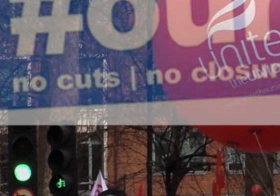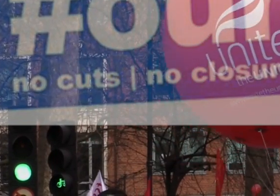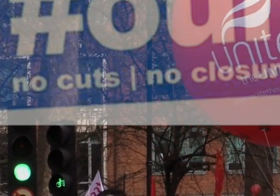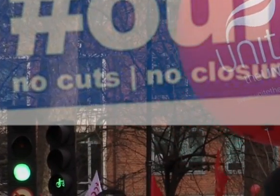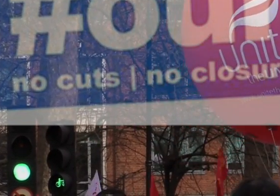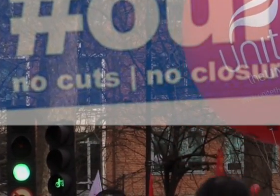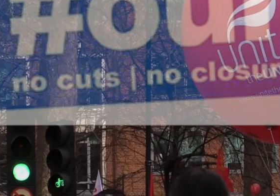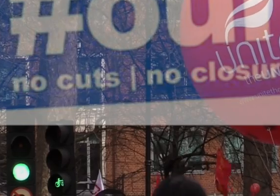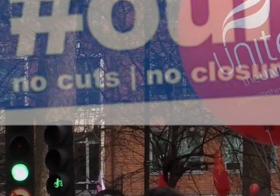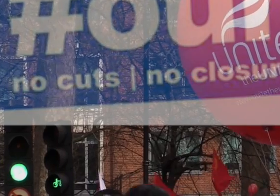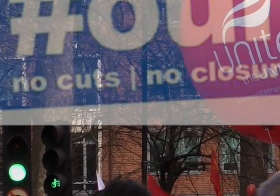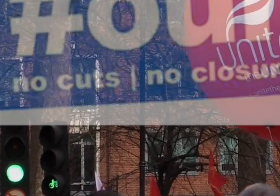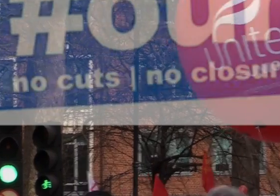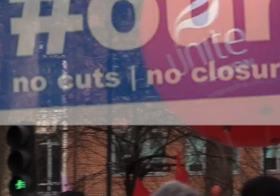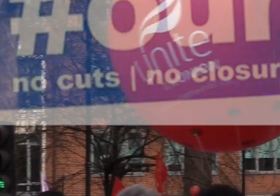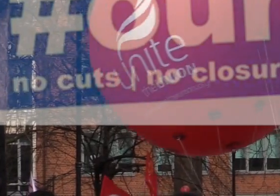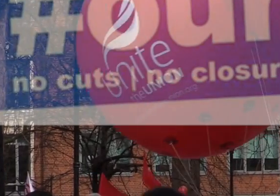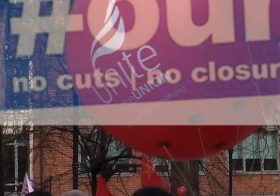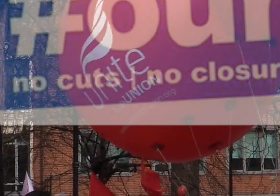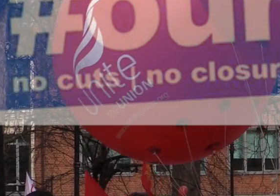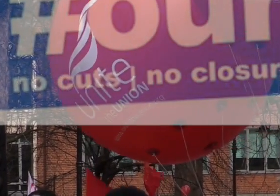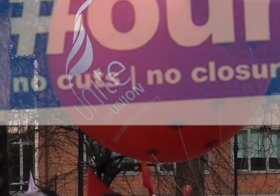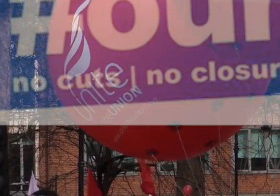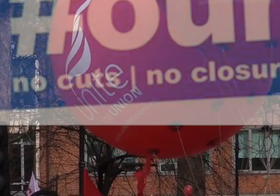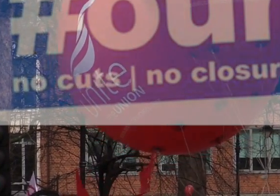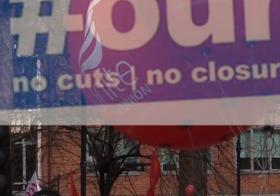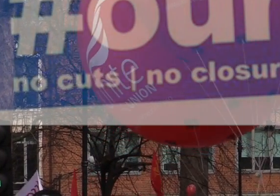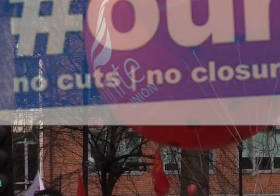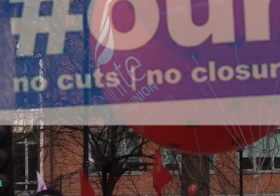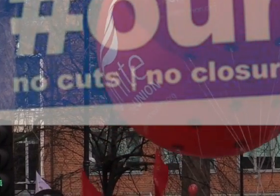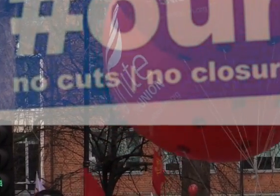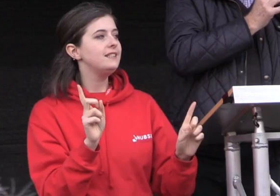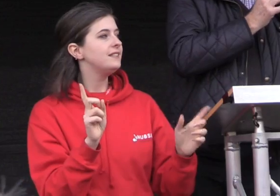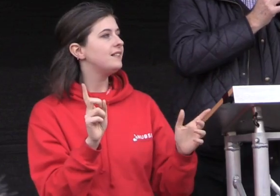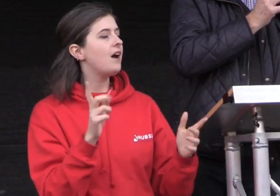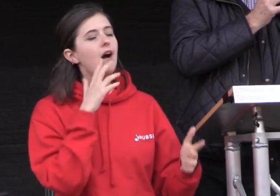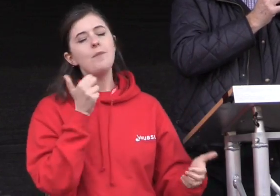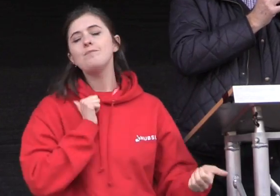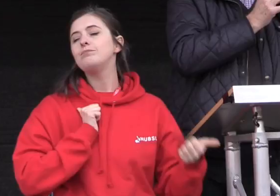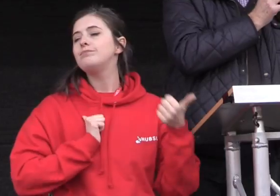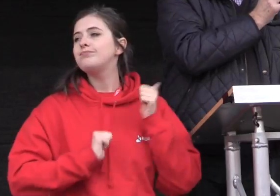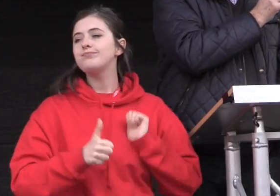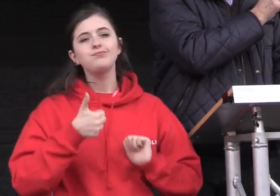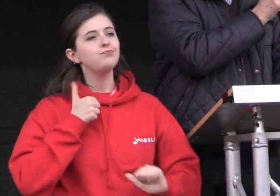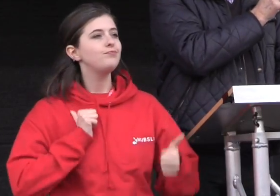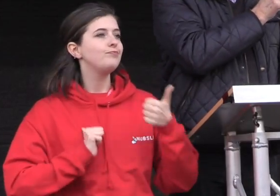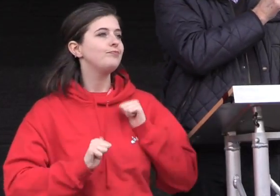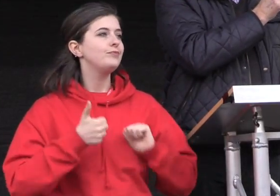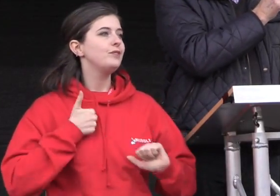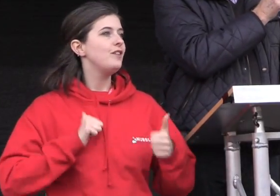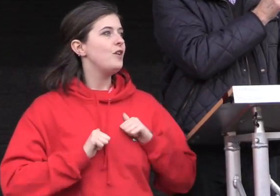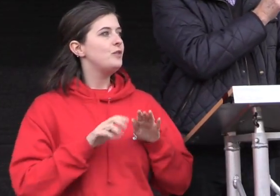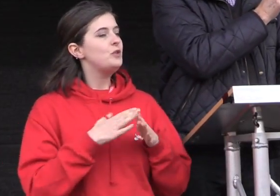Wow, what a demonstration. Can I first of all say how proud I am to